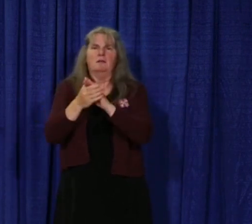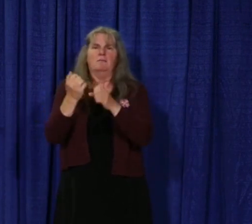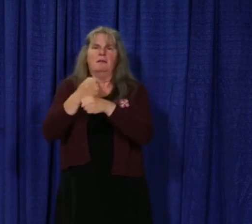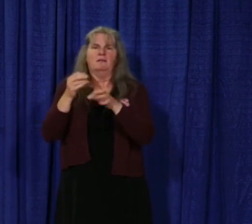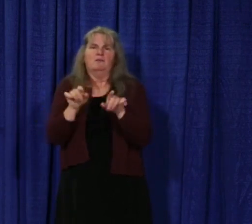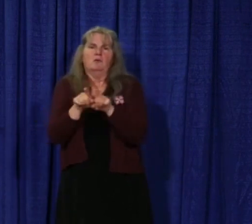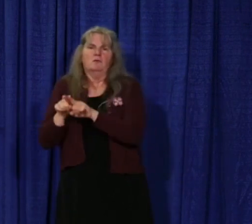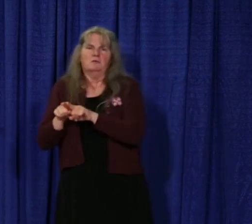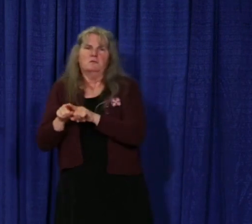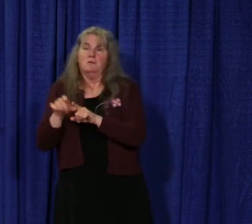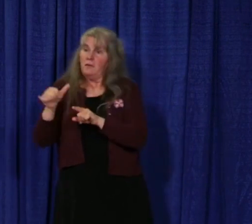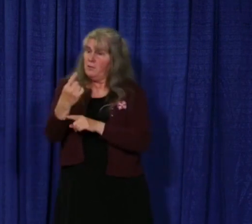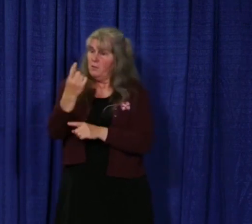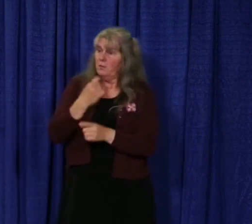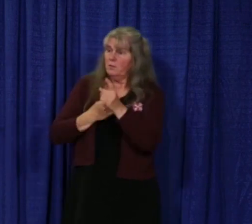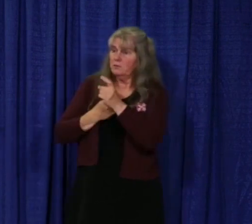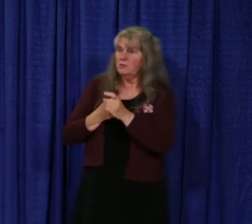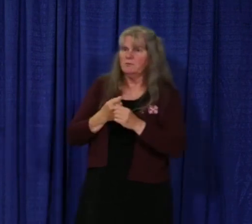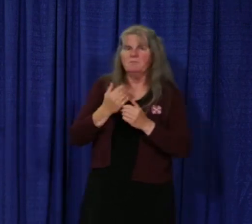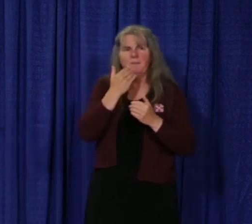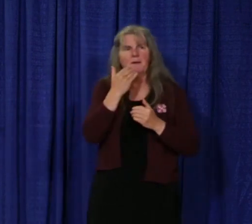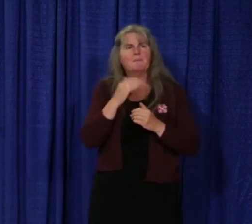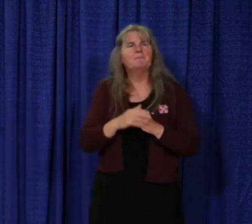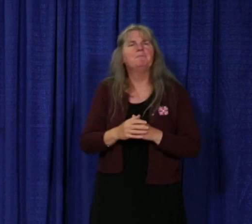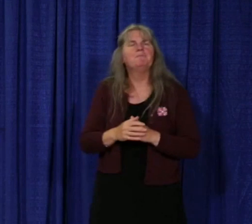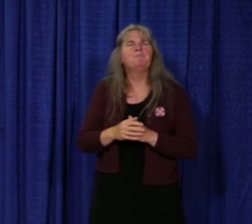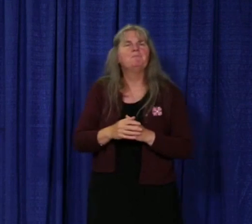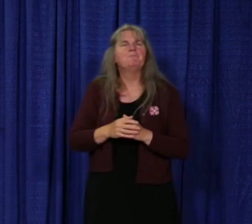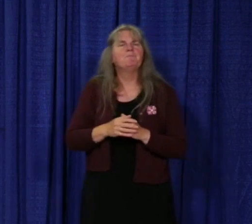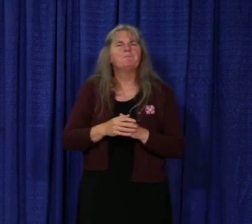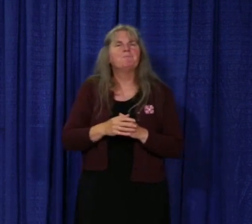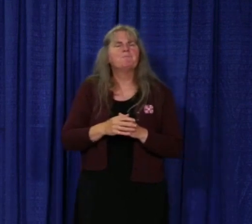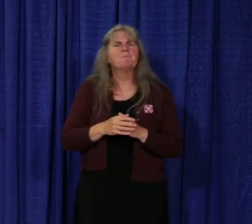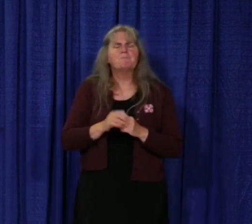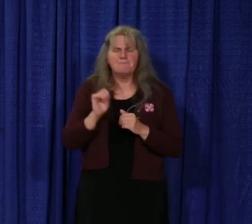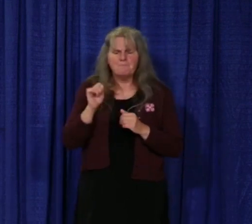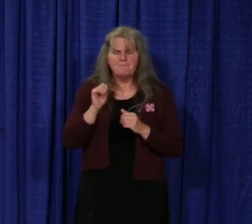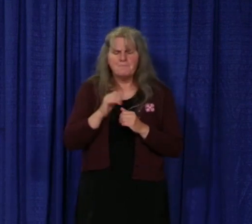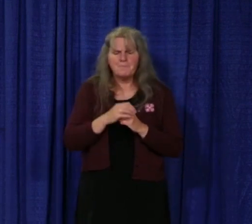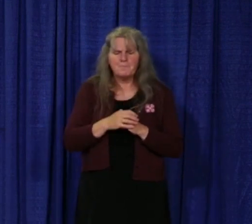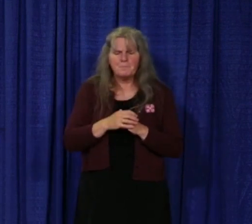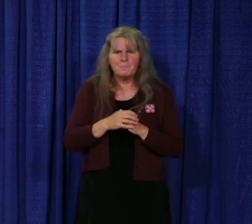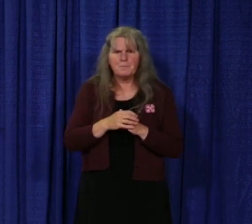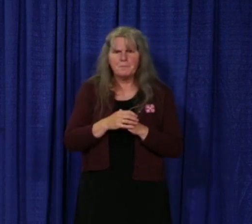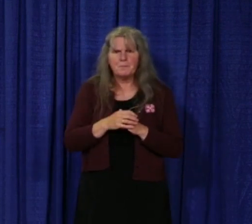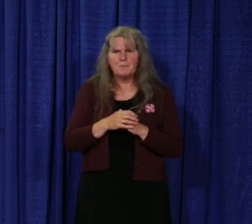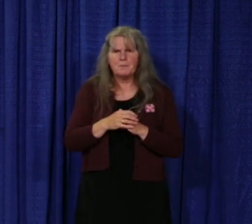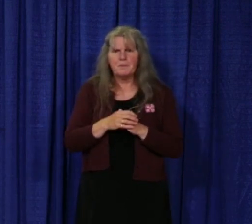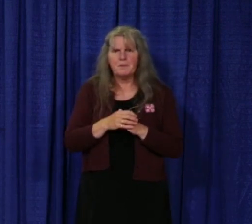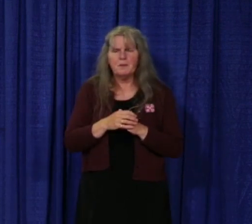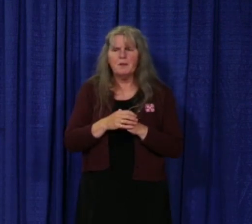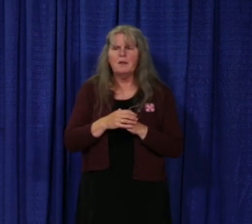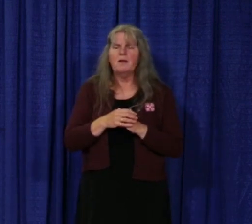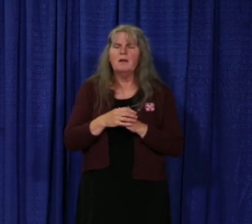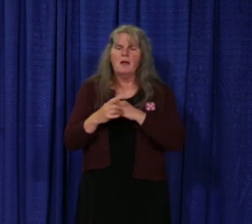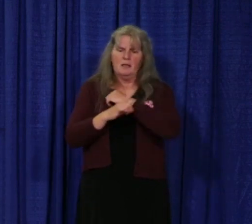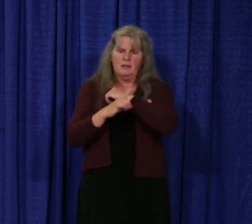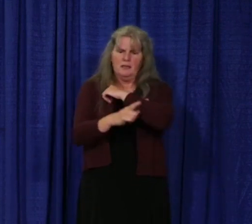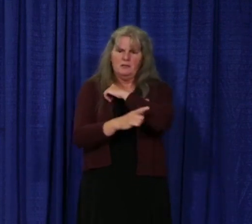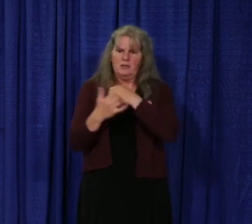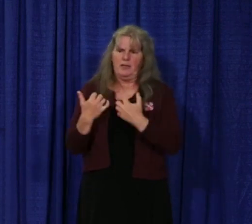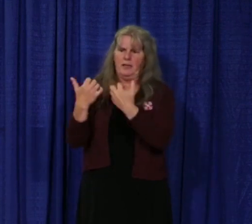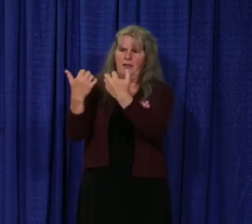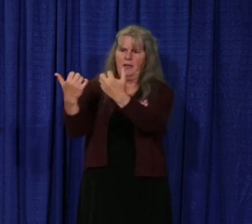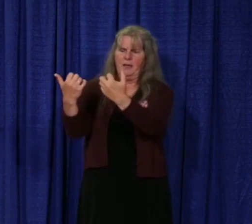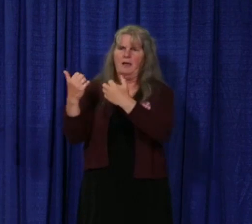Tim, do you have a follow-up? Yeah, thanks, Pat. Just in regards to the Legislative Assembly, and again,